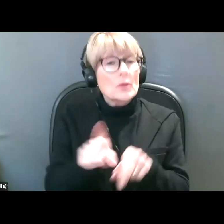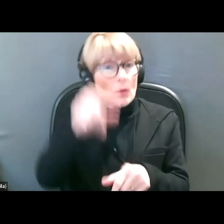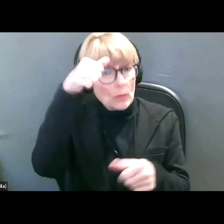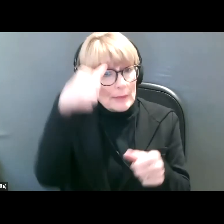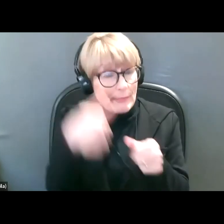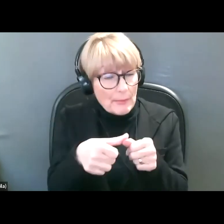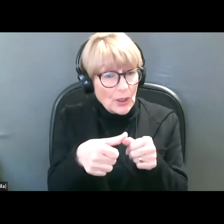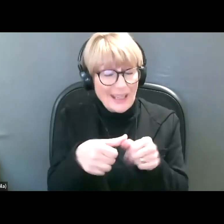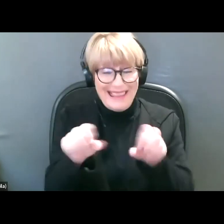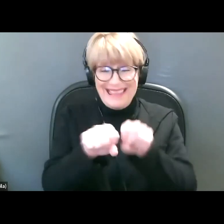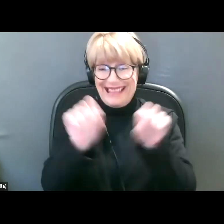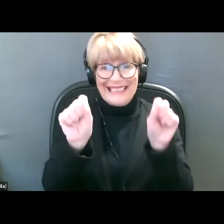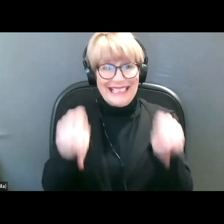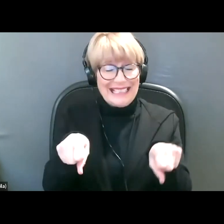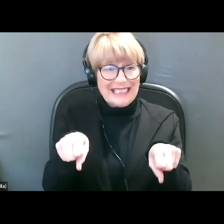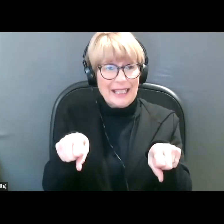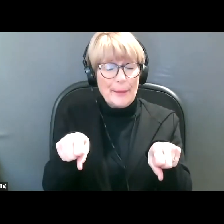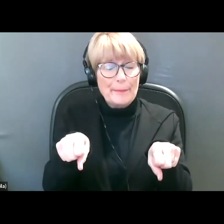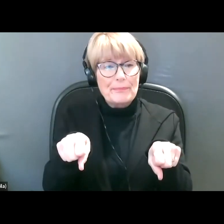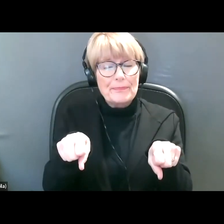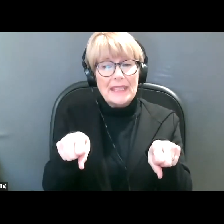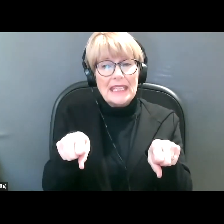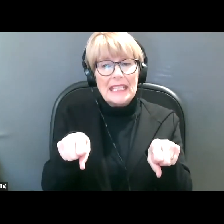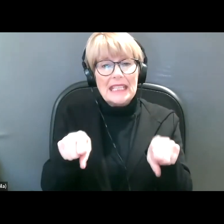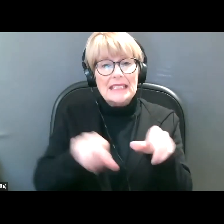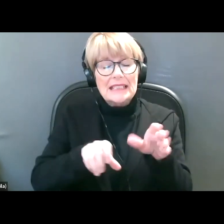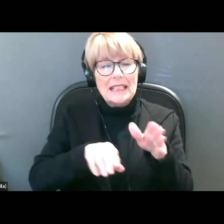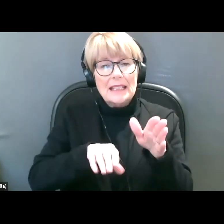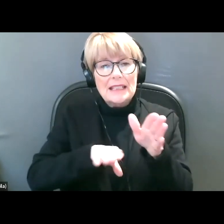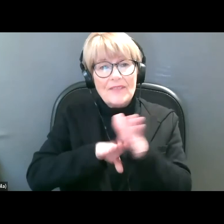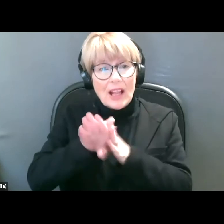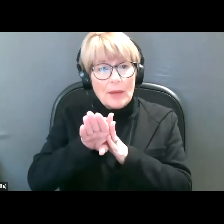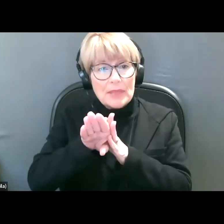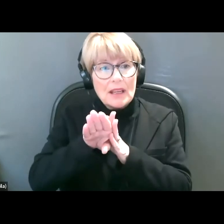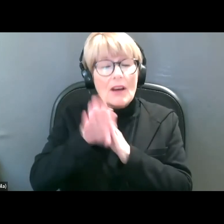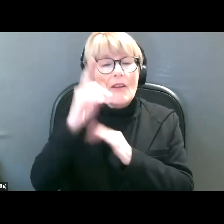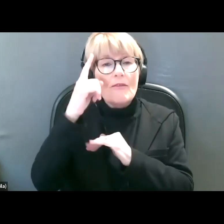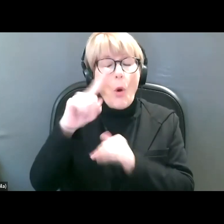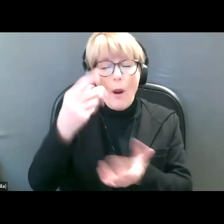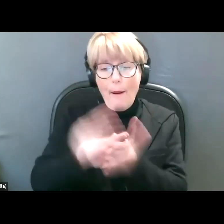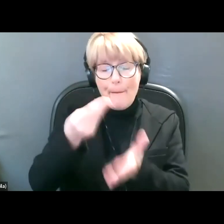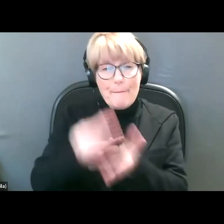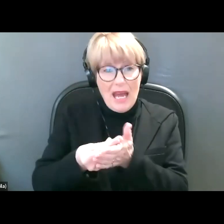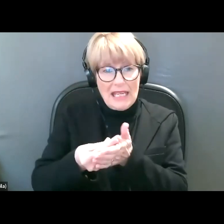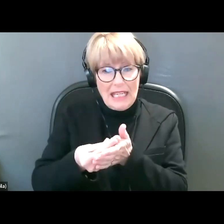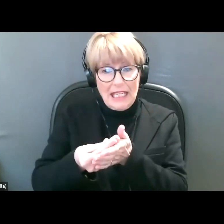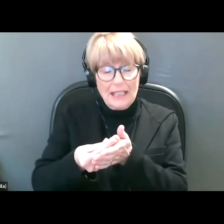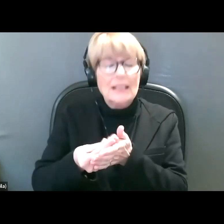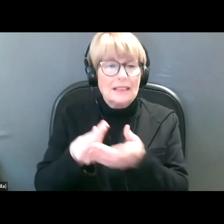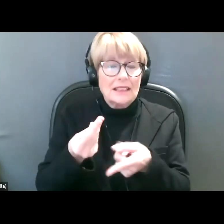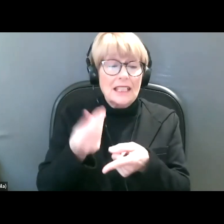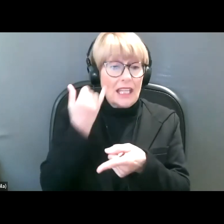the system is really built on using money. And so to move from a system where